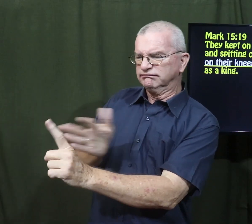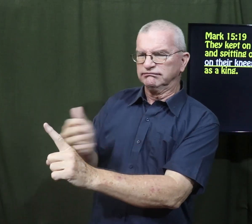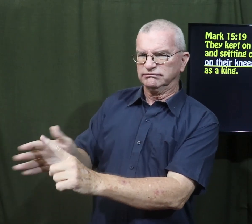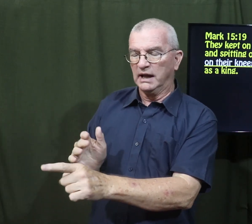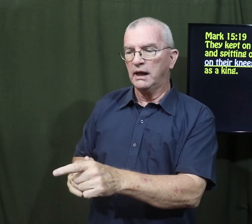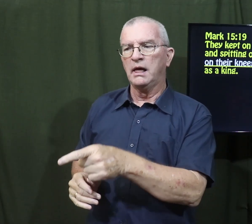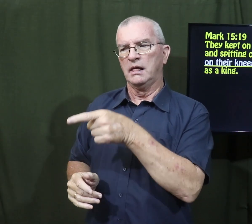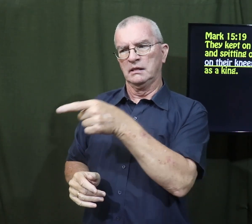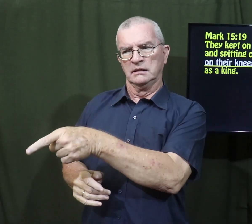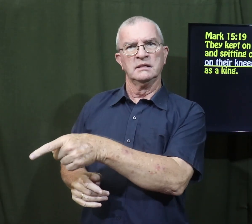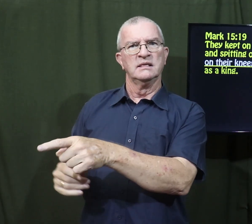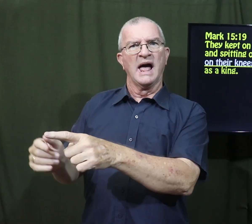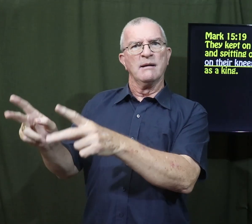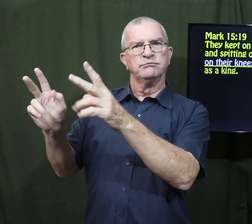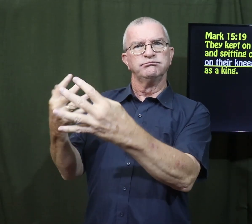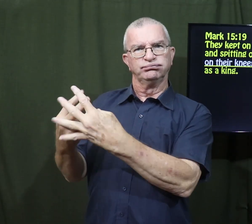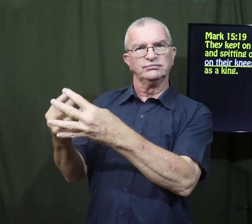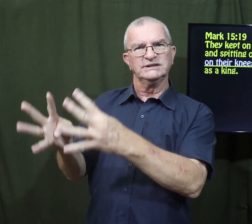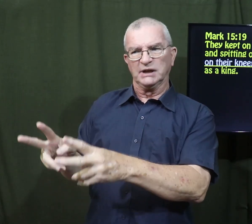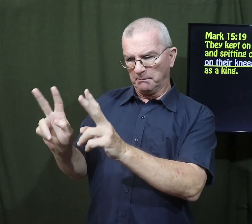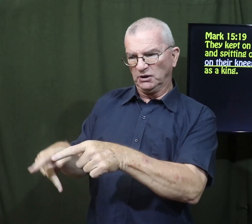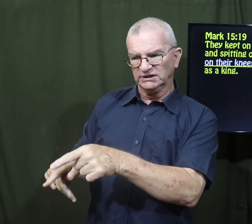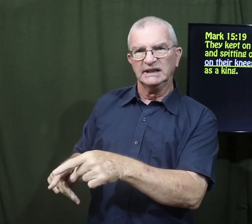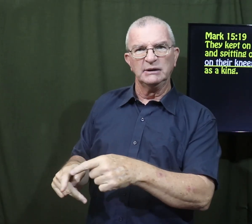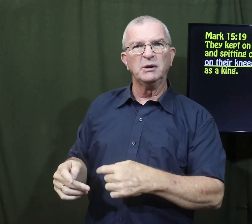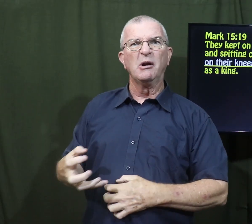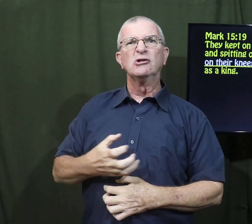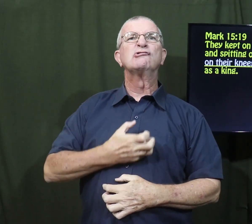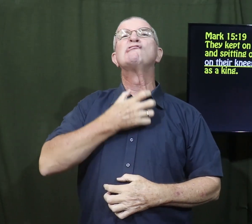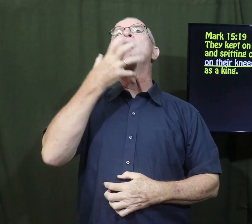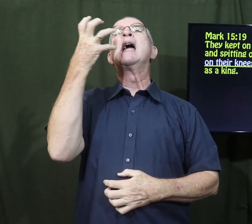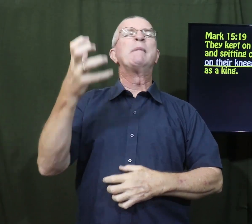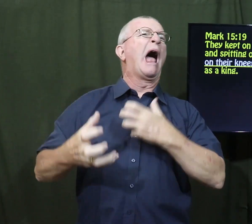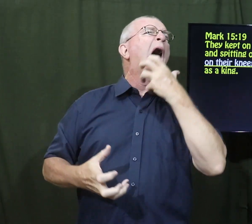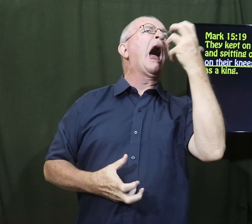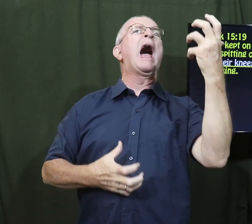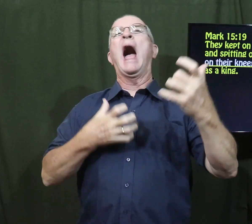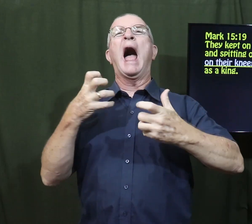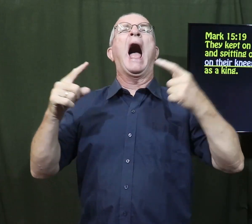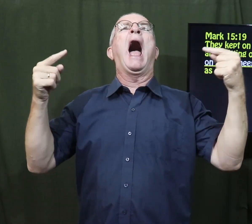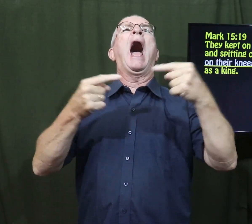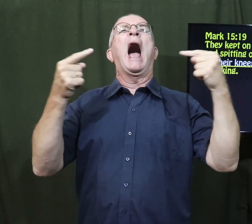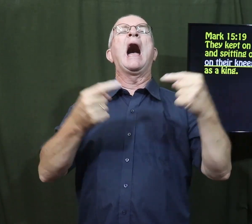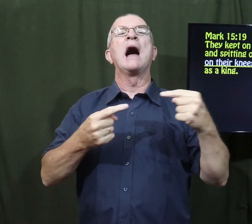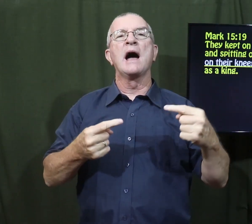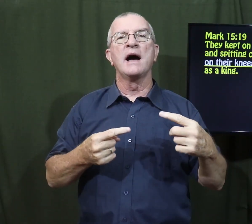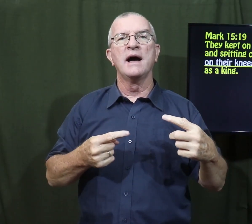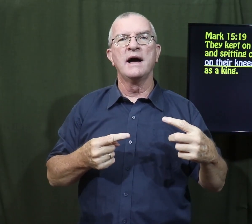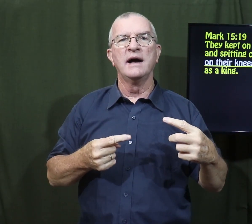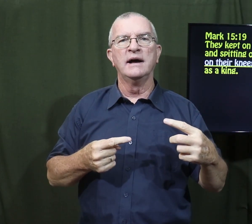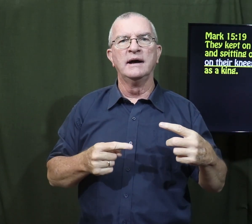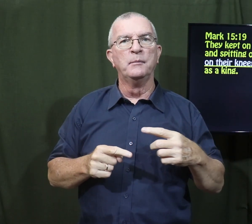in the past, when they beat a prisoner, the prisoner would scream and